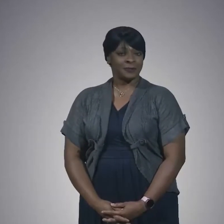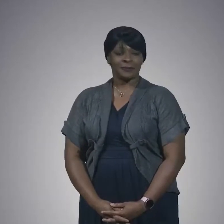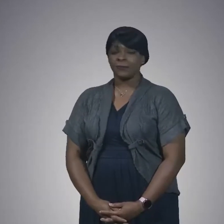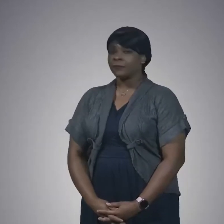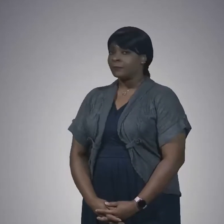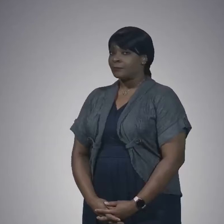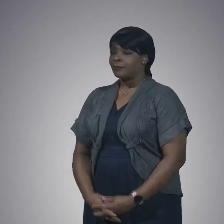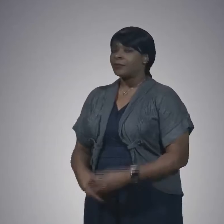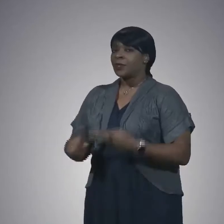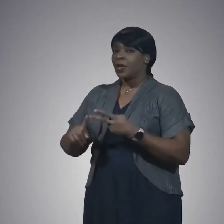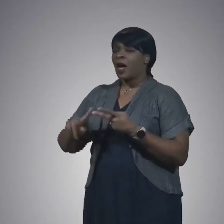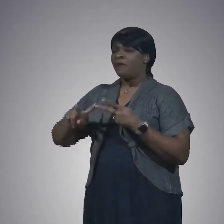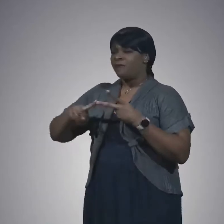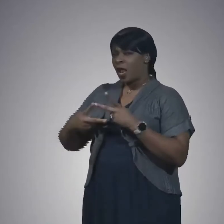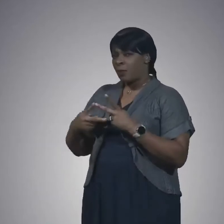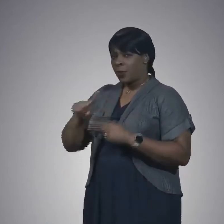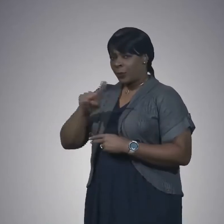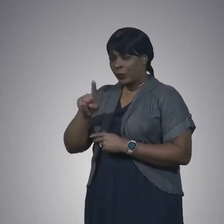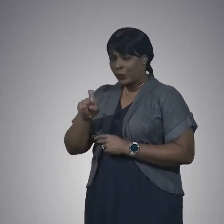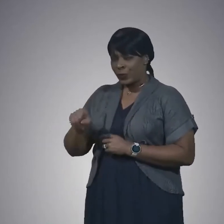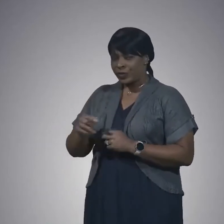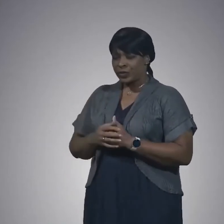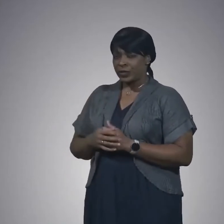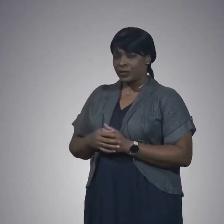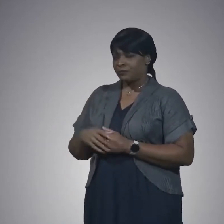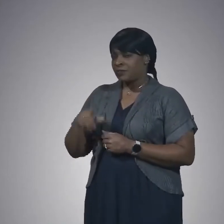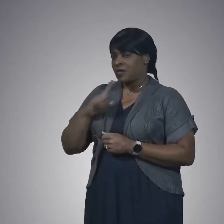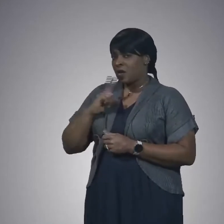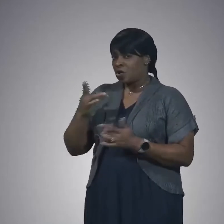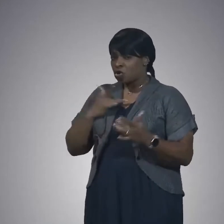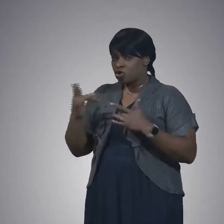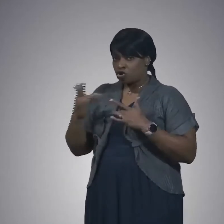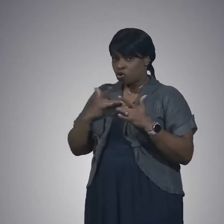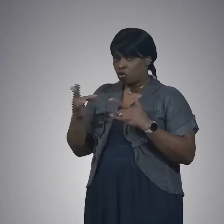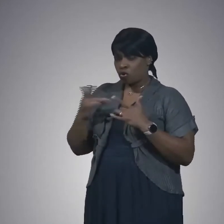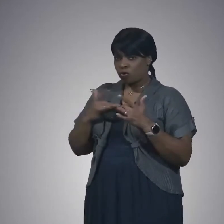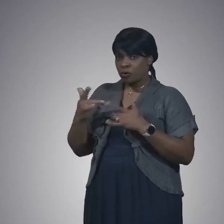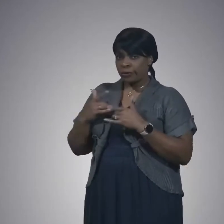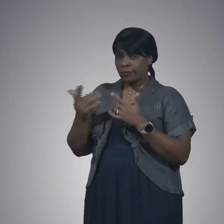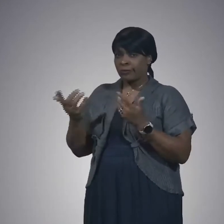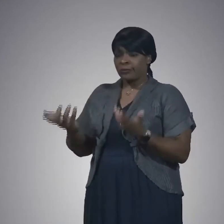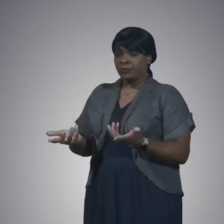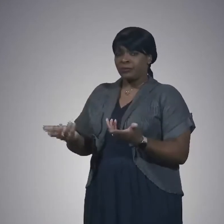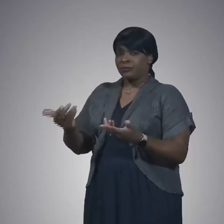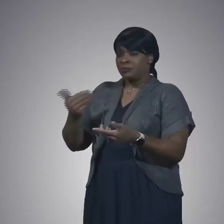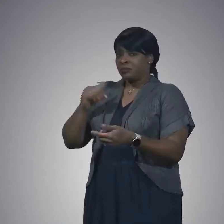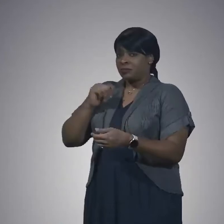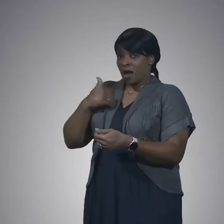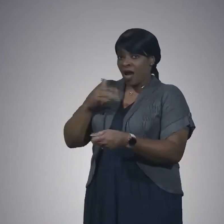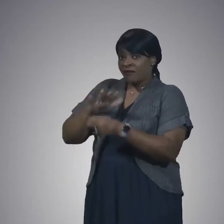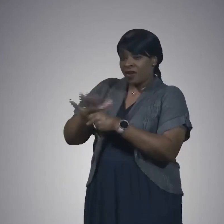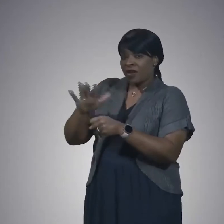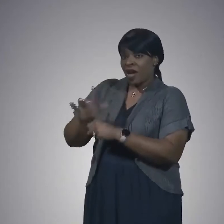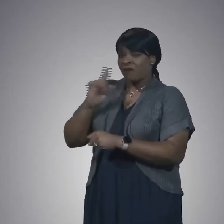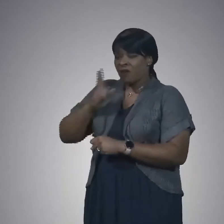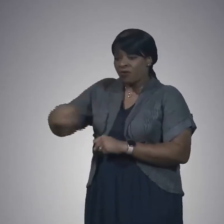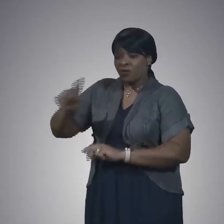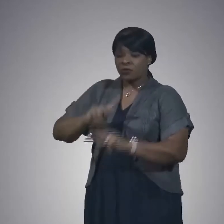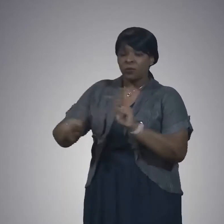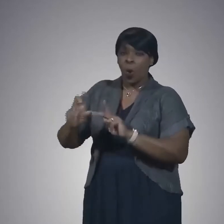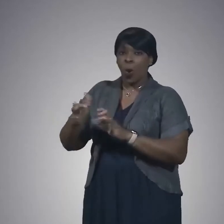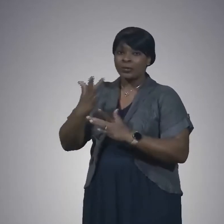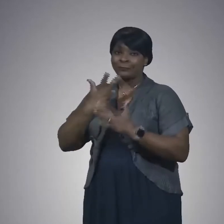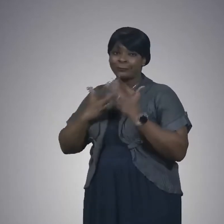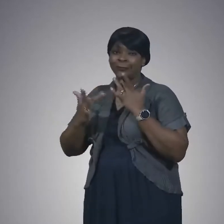And as a follow-up question, is there a concern as far as having enough for people, or are you having